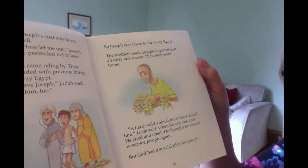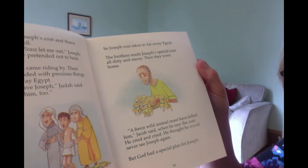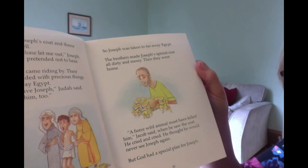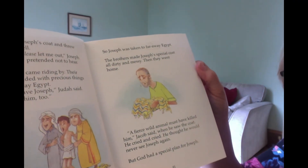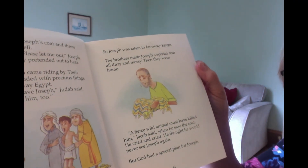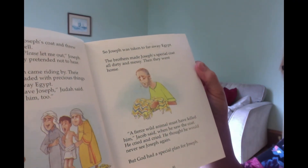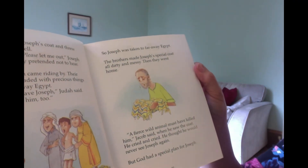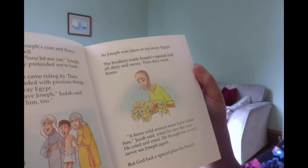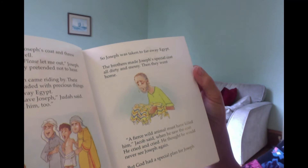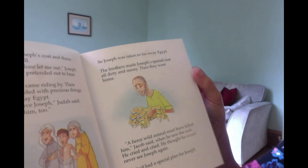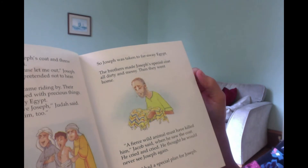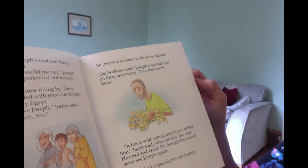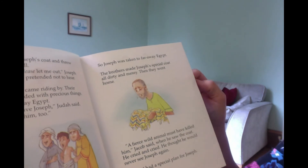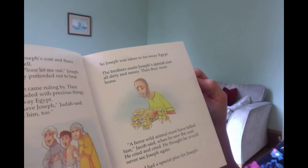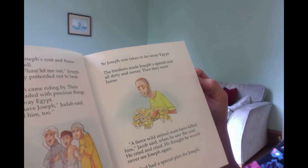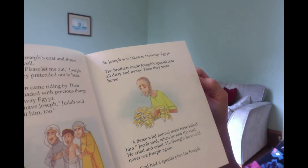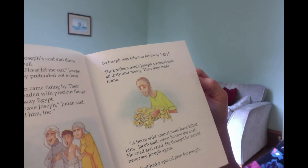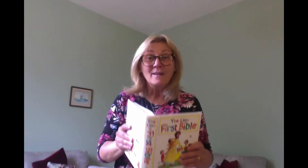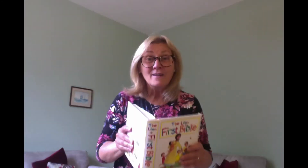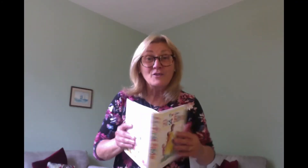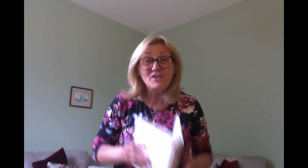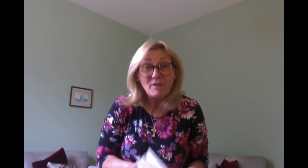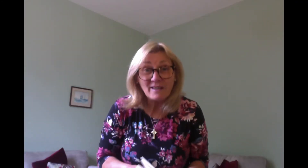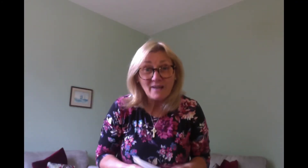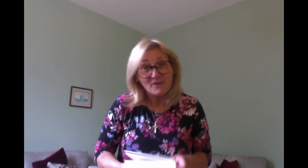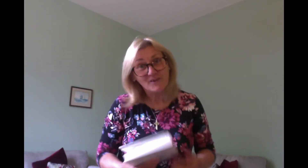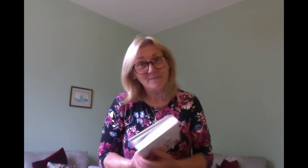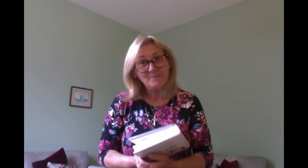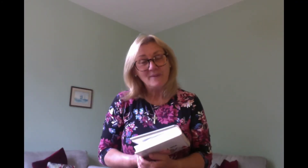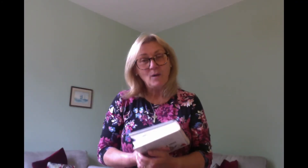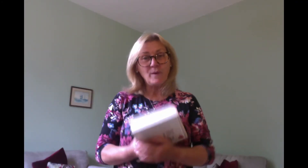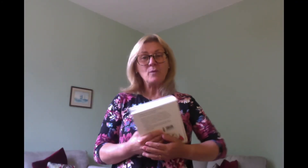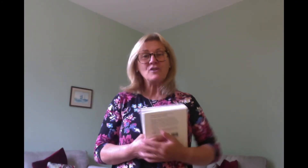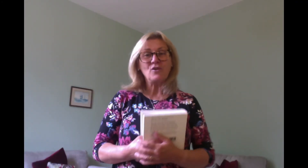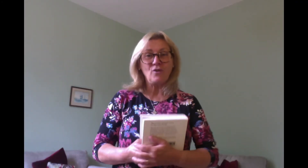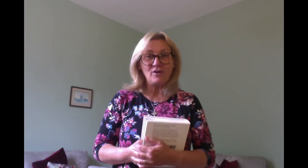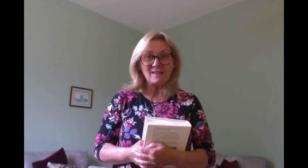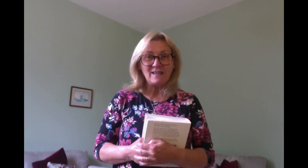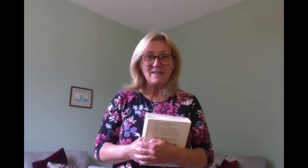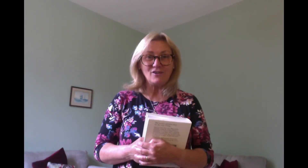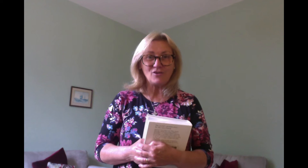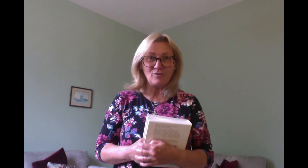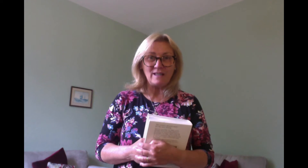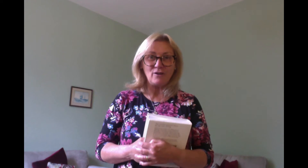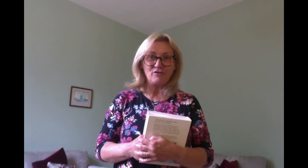plan for Joseph. So did you work it out? Where was God in the story of